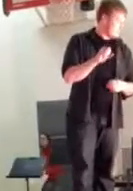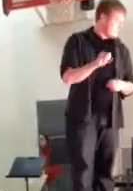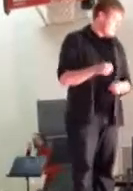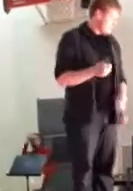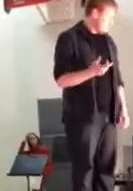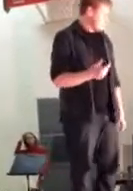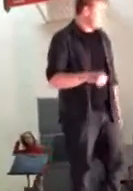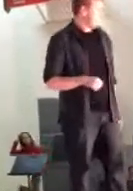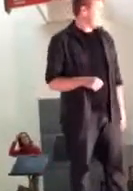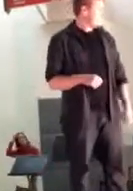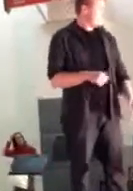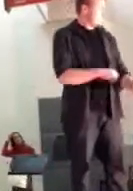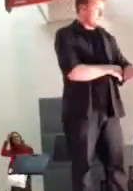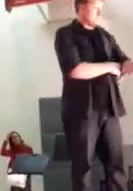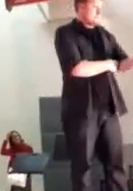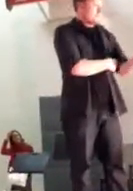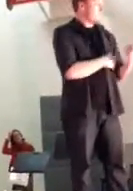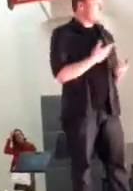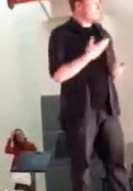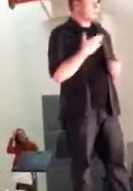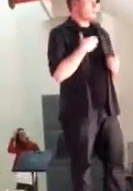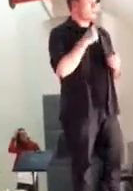My name is James.